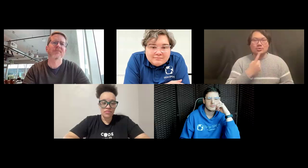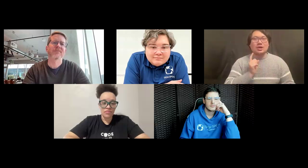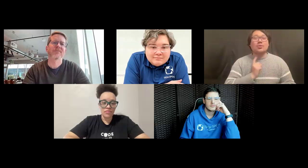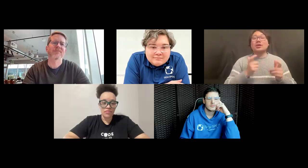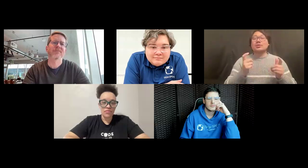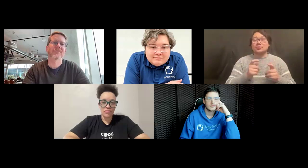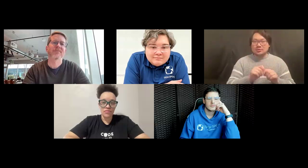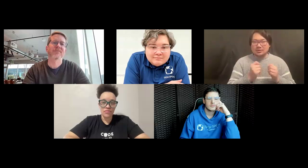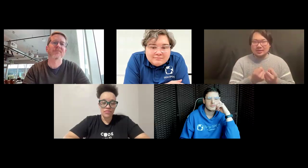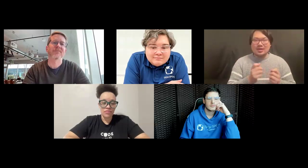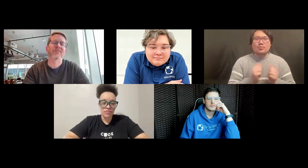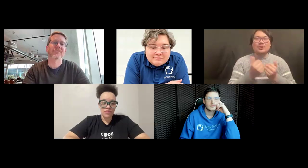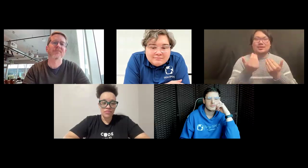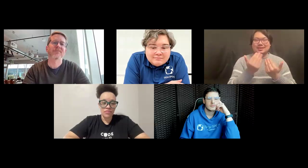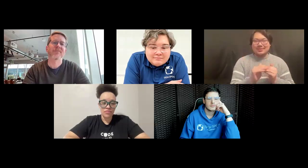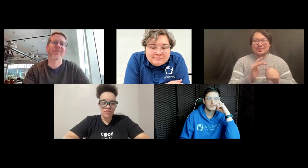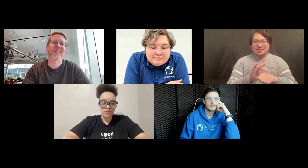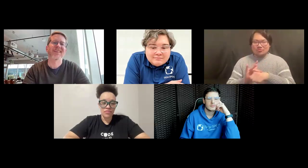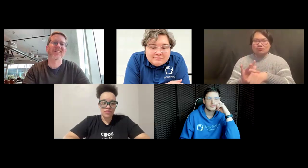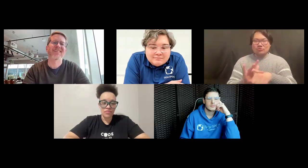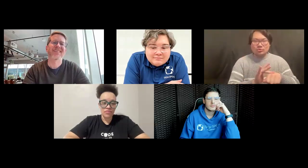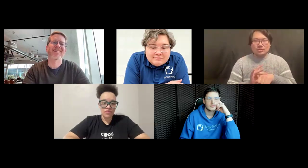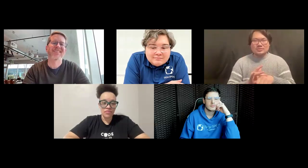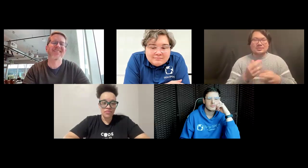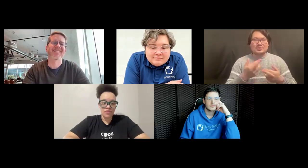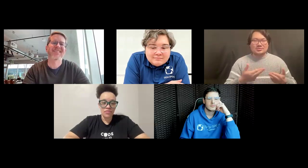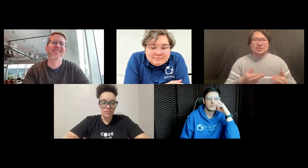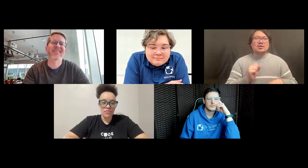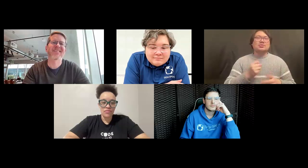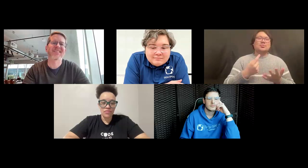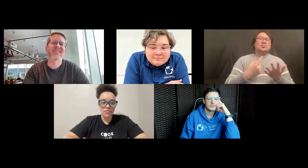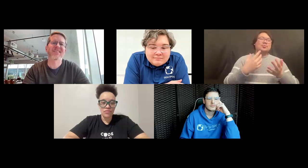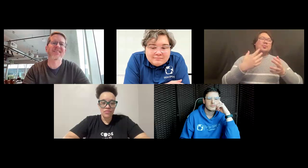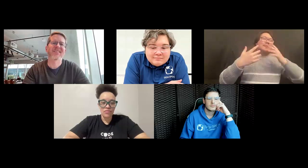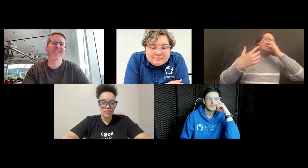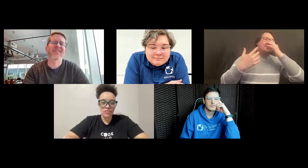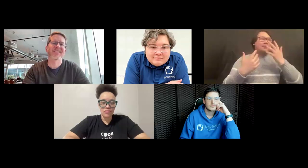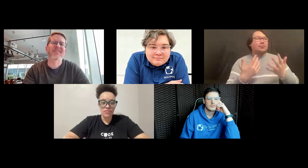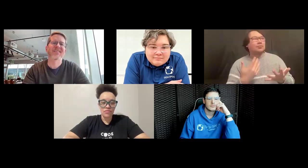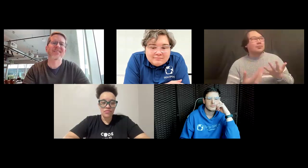to collaboration opportunities. So I would say that, again, we are a small team with limited resources.